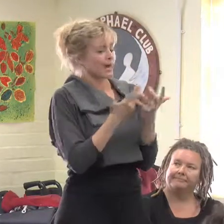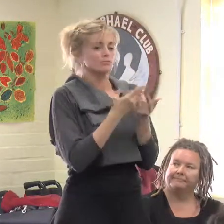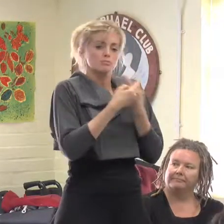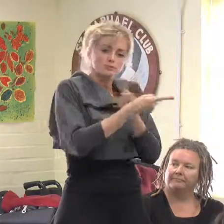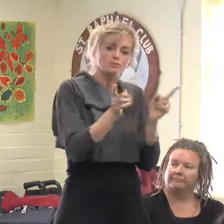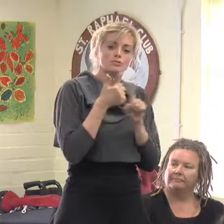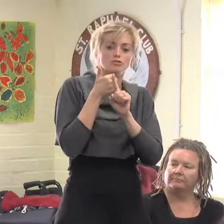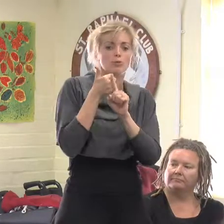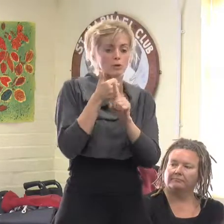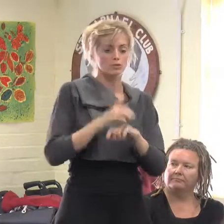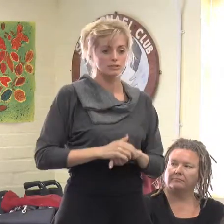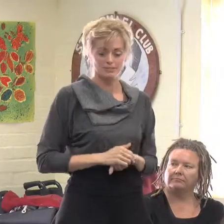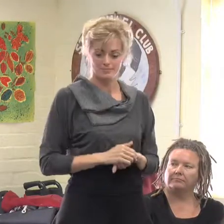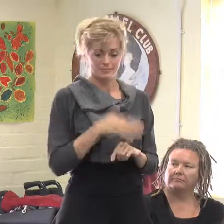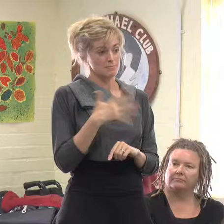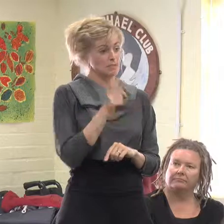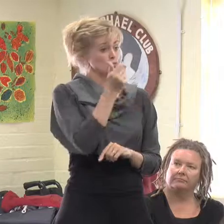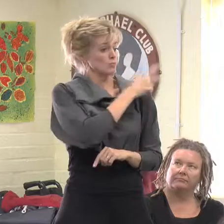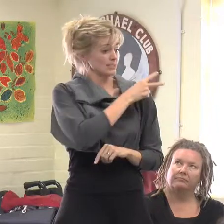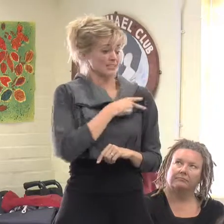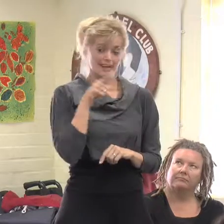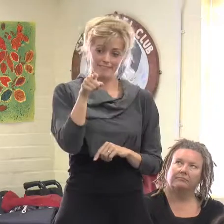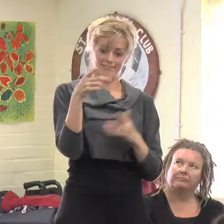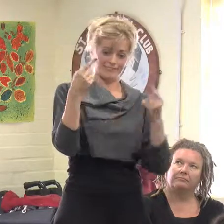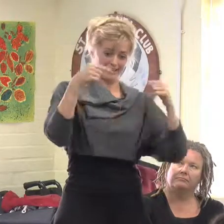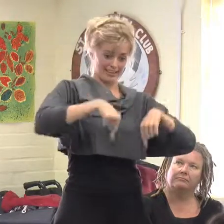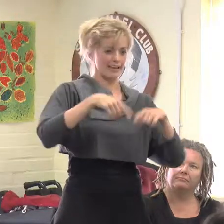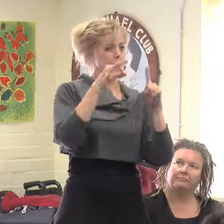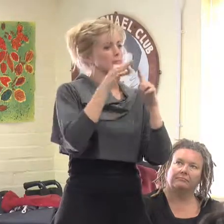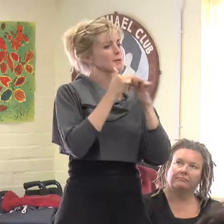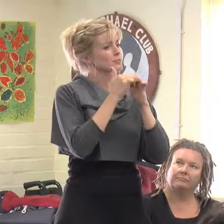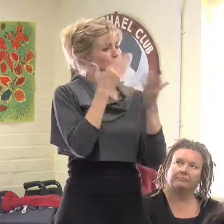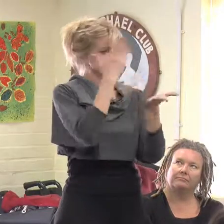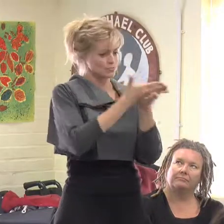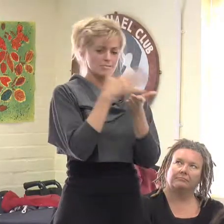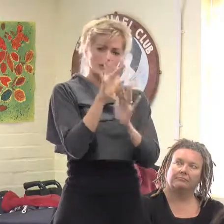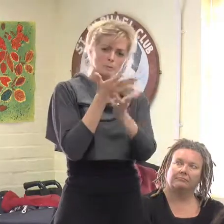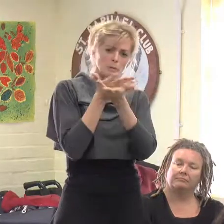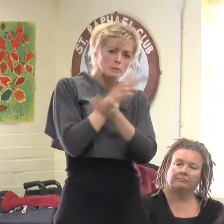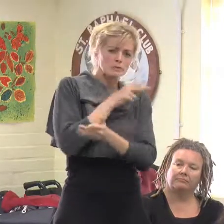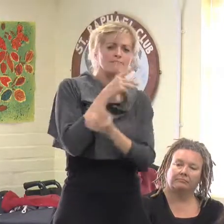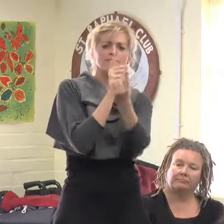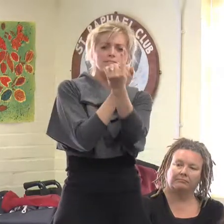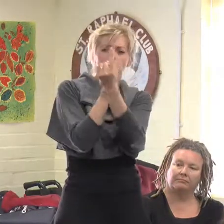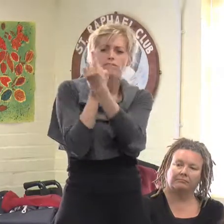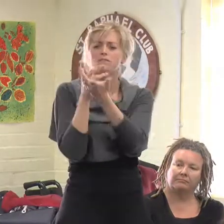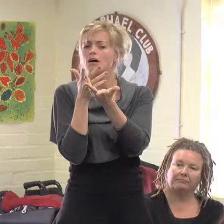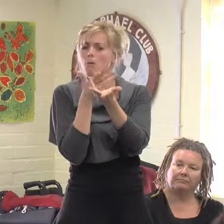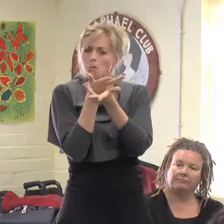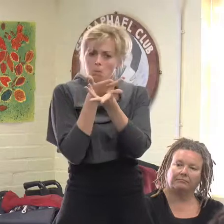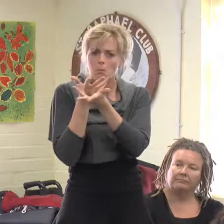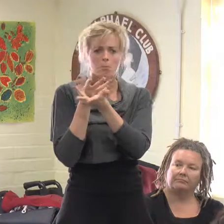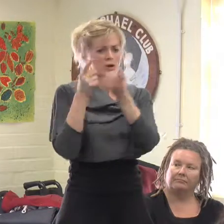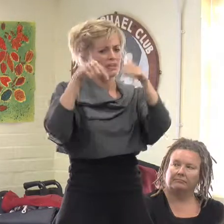to a few of the staff at the Papworth Trust just this afternoon as well, and some of the ideas that have come forward from this